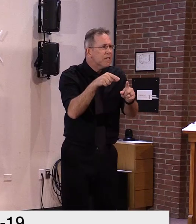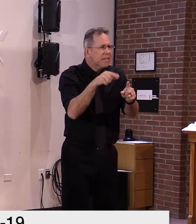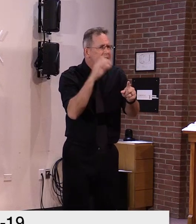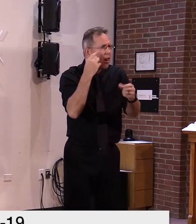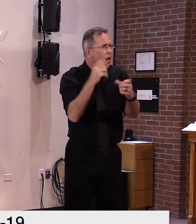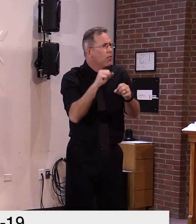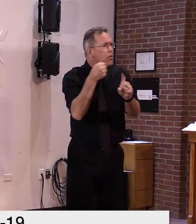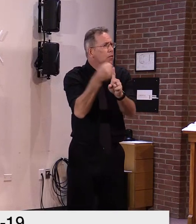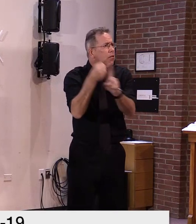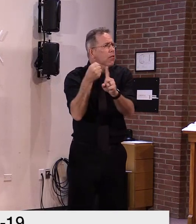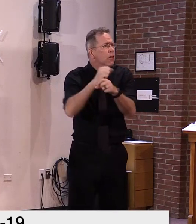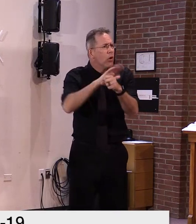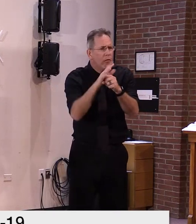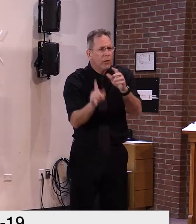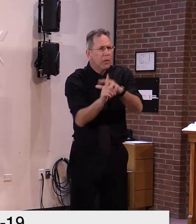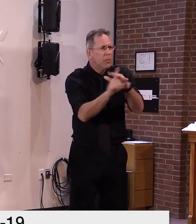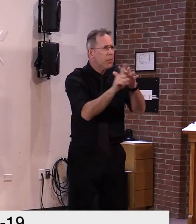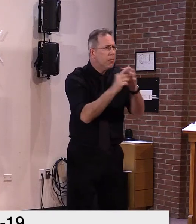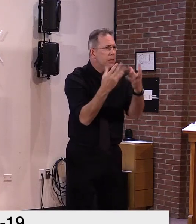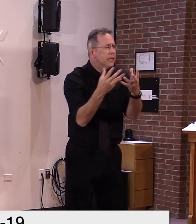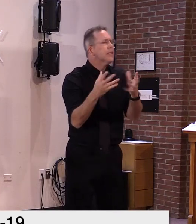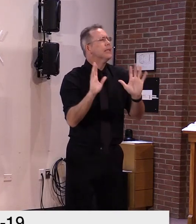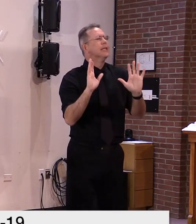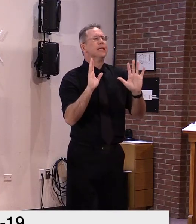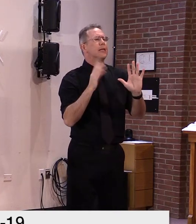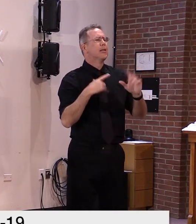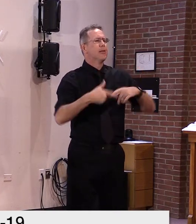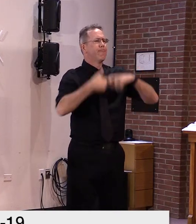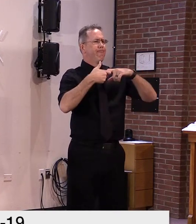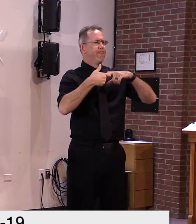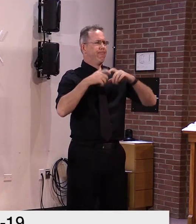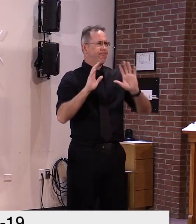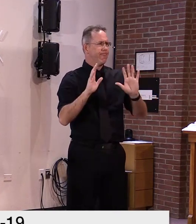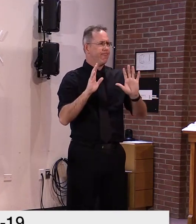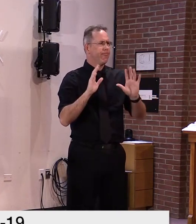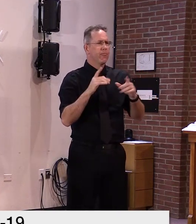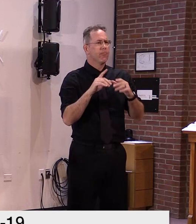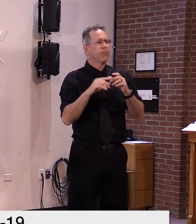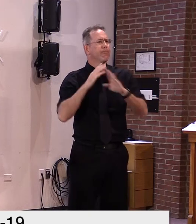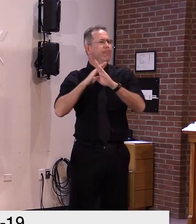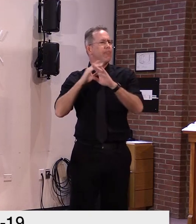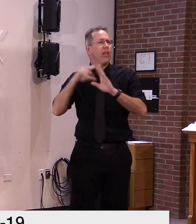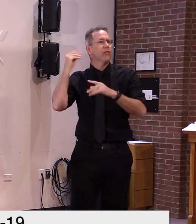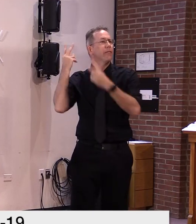visits will be allowed. And should there be a